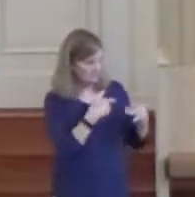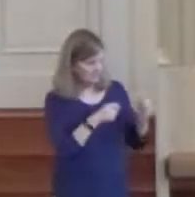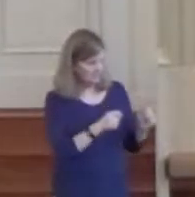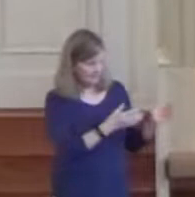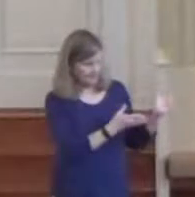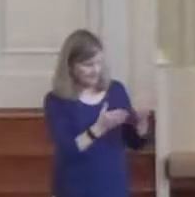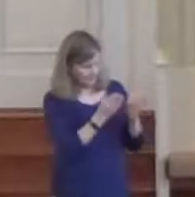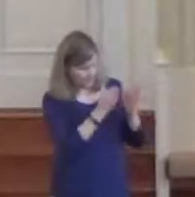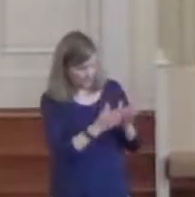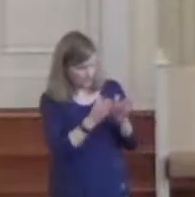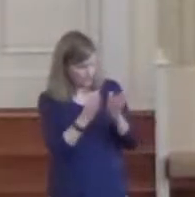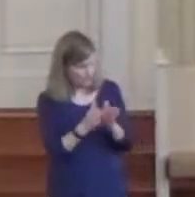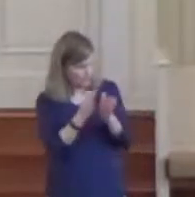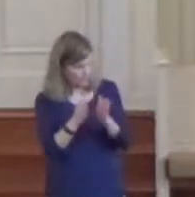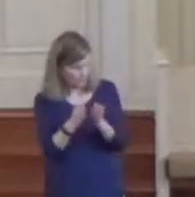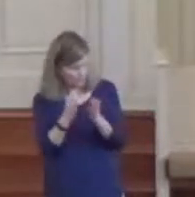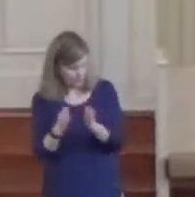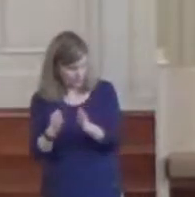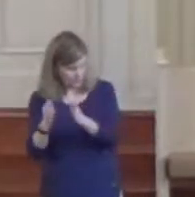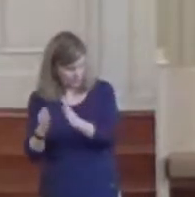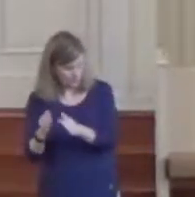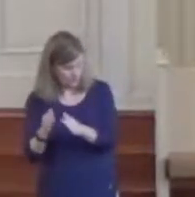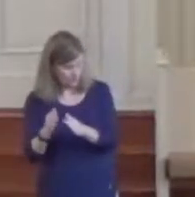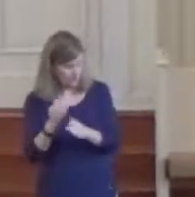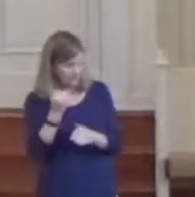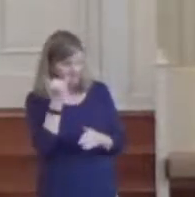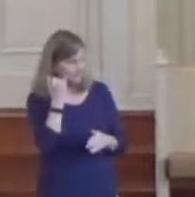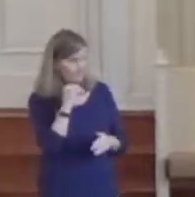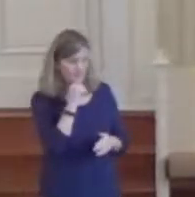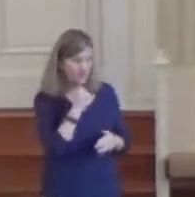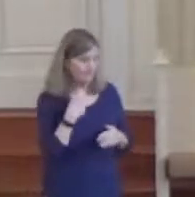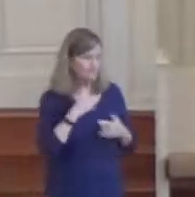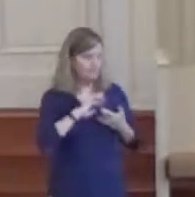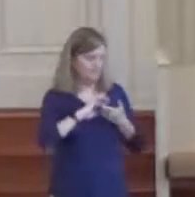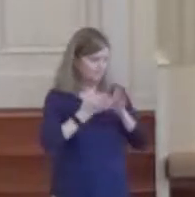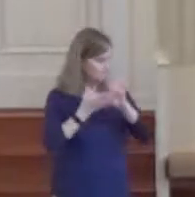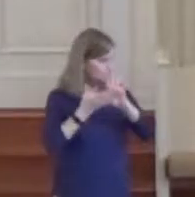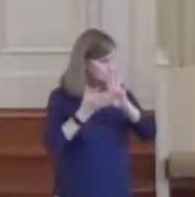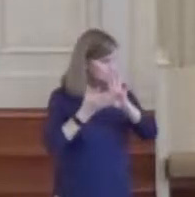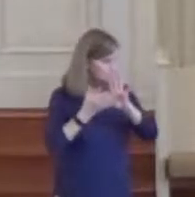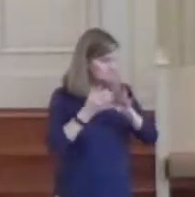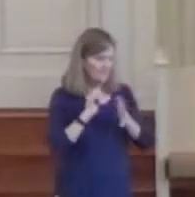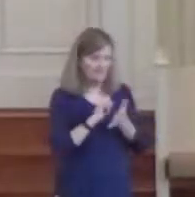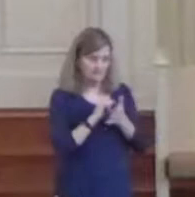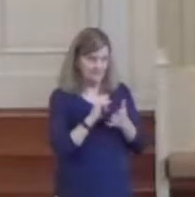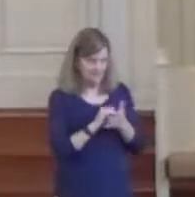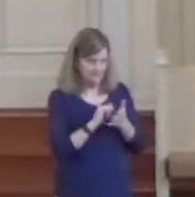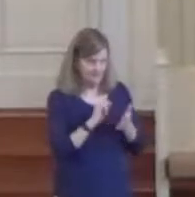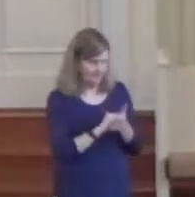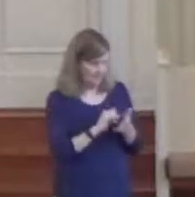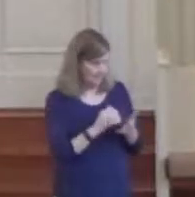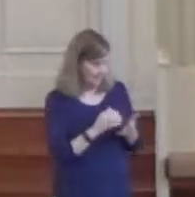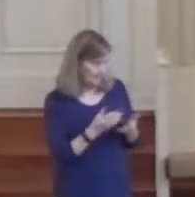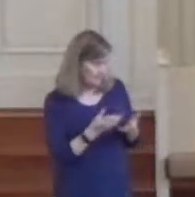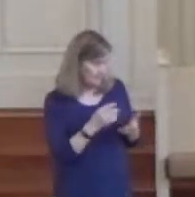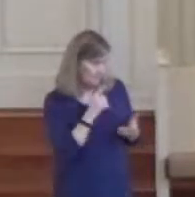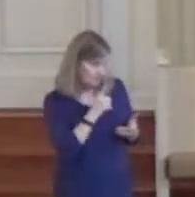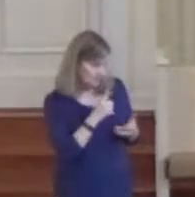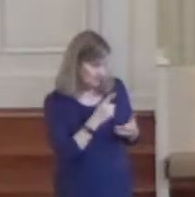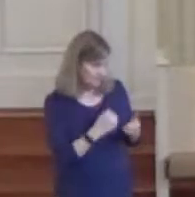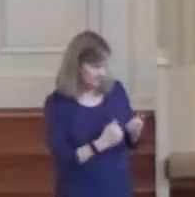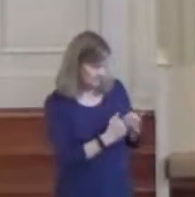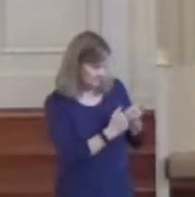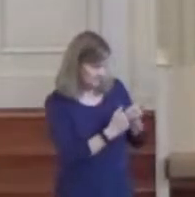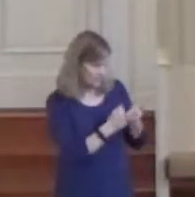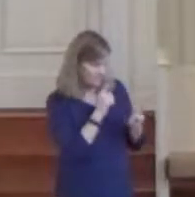and order and order to what otherwise would be disorder and chaos. And that, coincidentally, accounts for the fact that